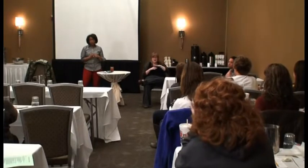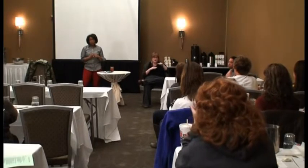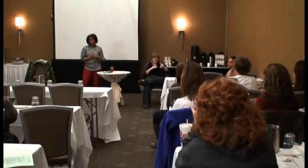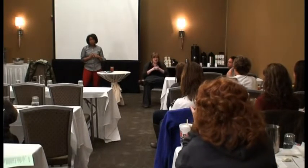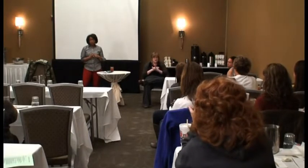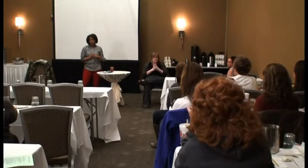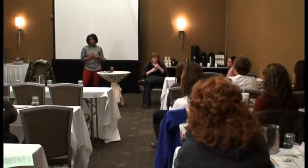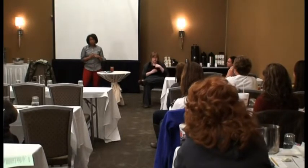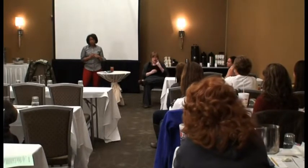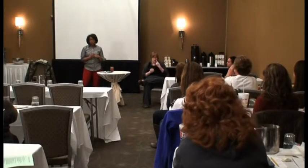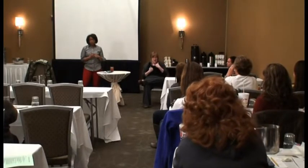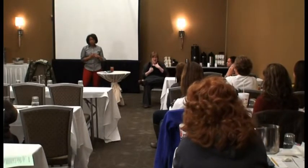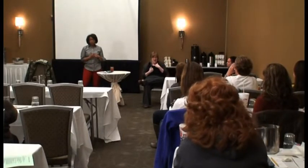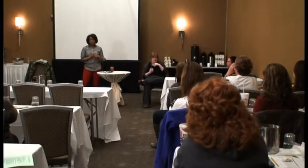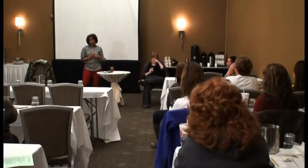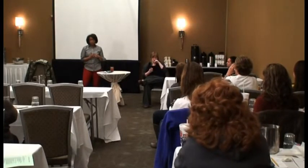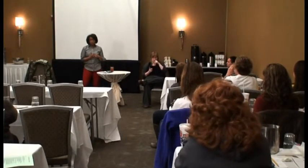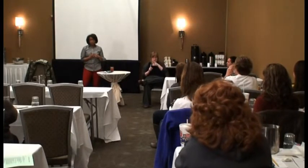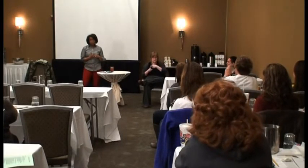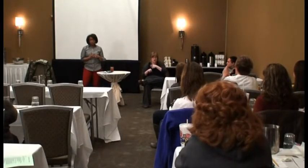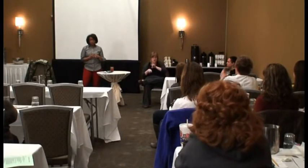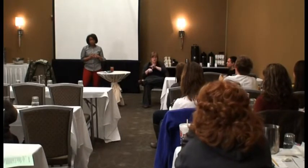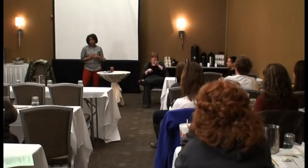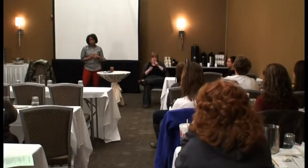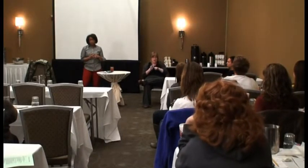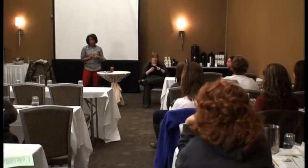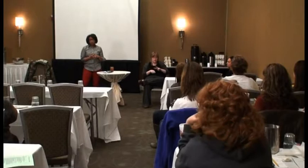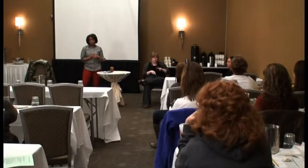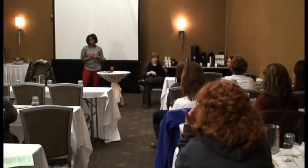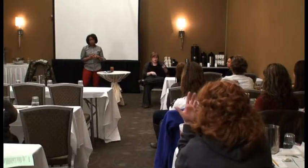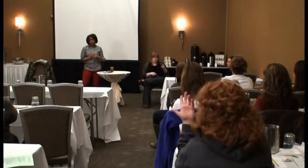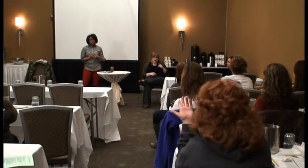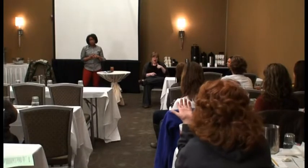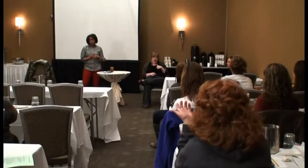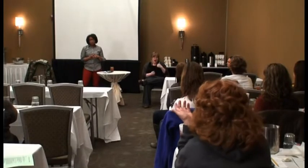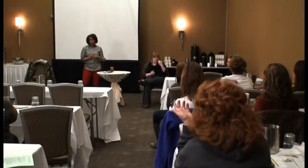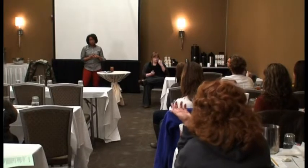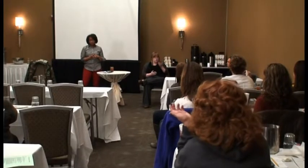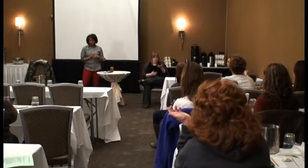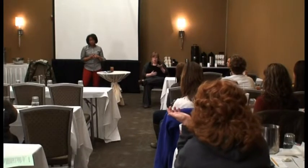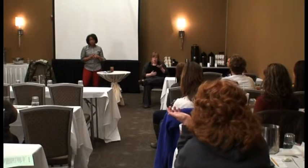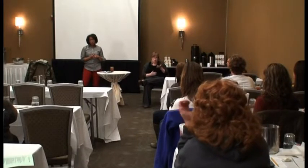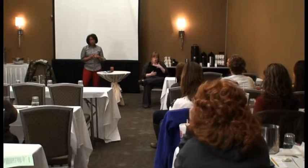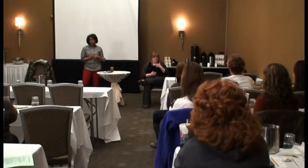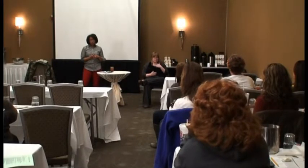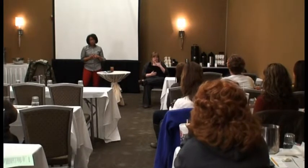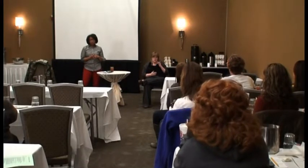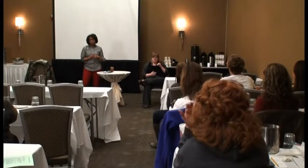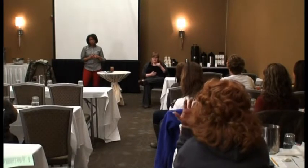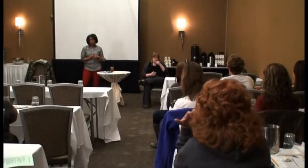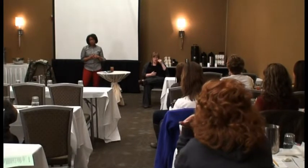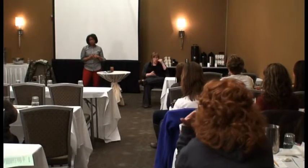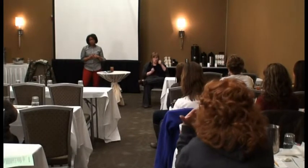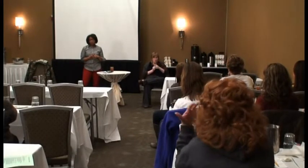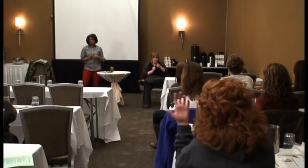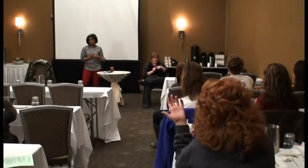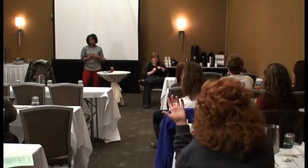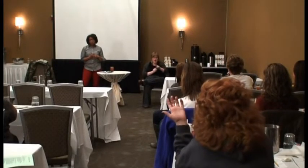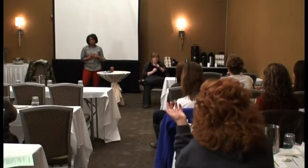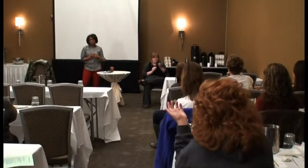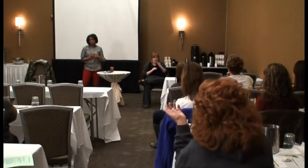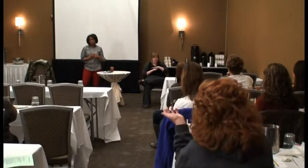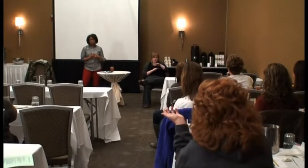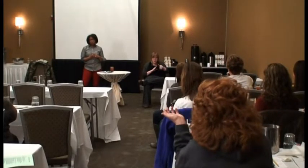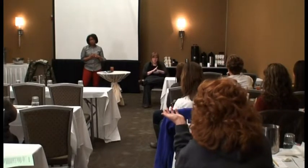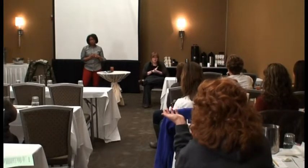have them from 8 to 2. Right. And I have no clue what it's like to take them home and see what they're doing at home. And so, I never want to judge